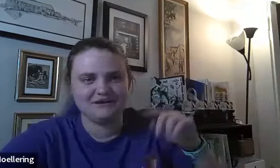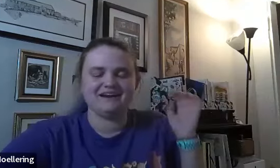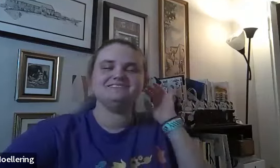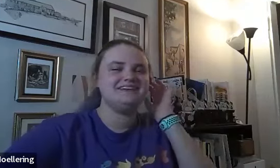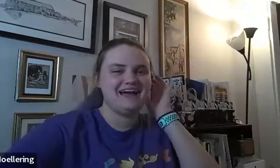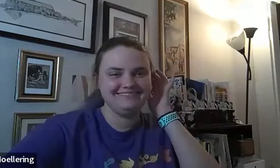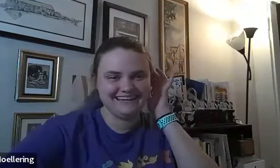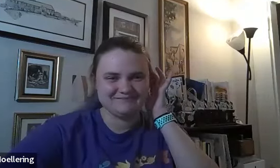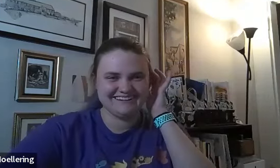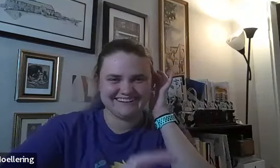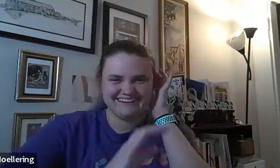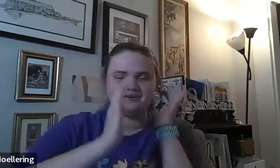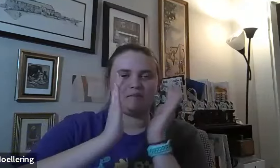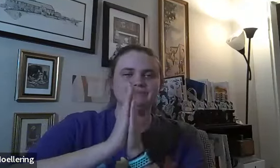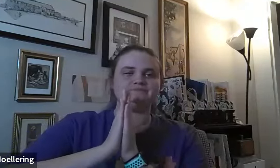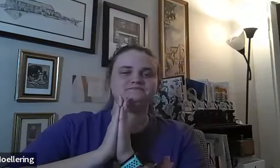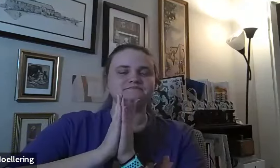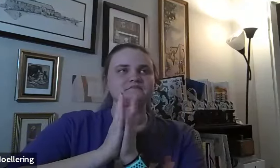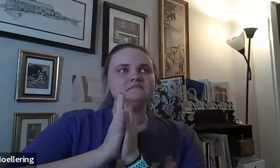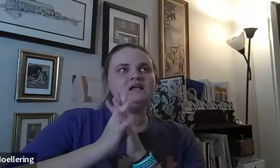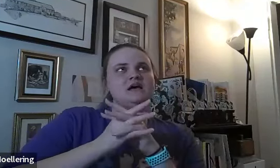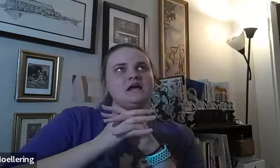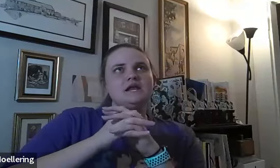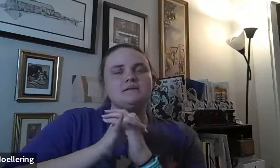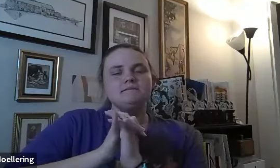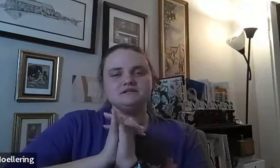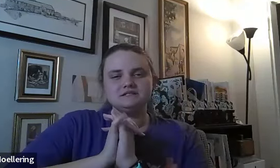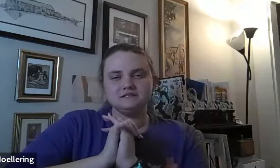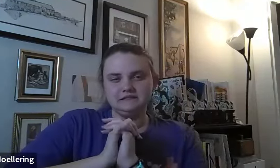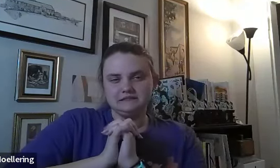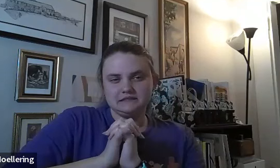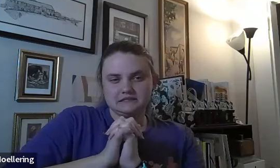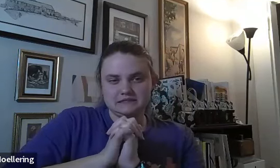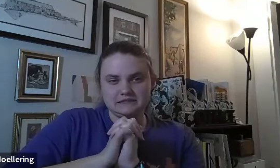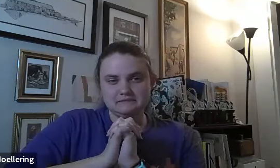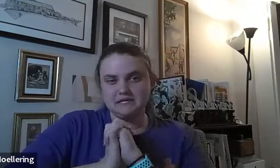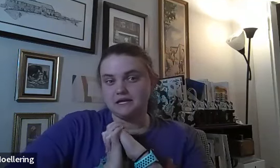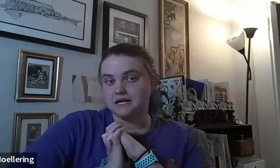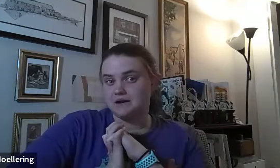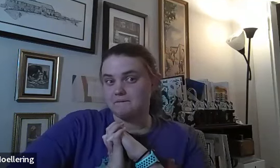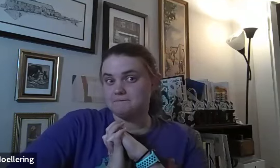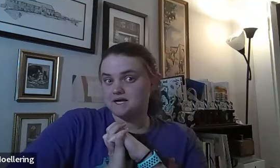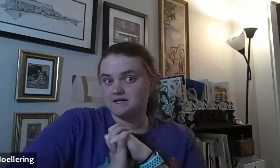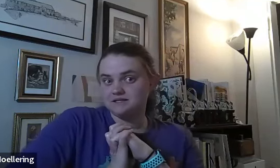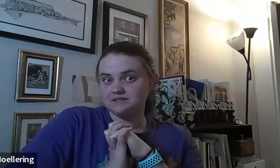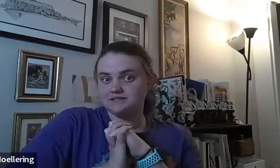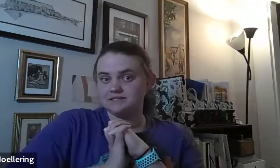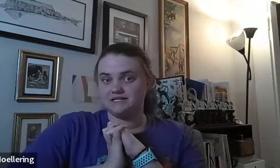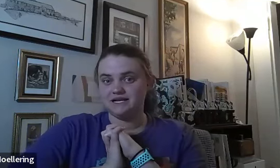got it. So yeah, lamp. Good. Okay. Number 6 is going to be a number. All